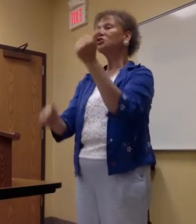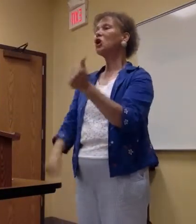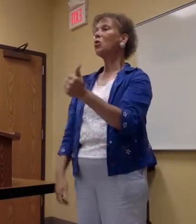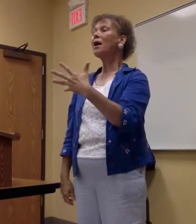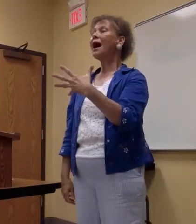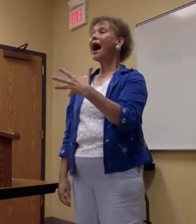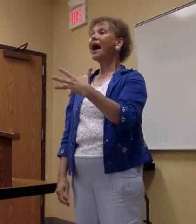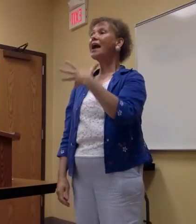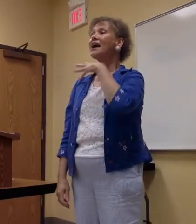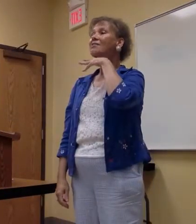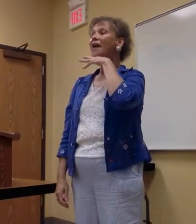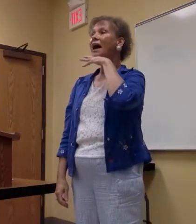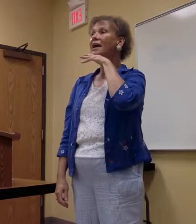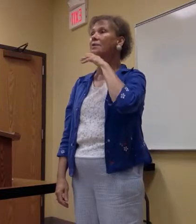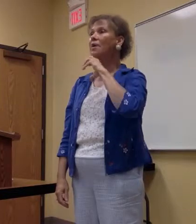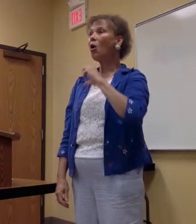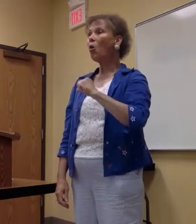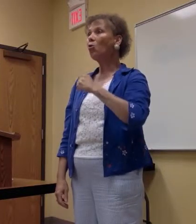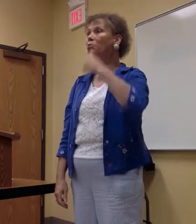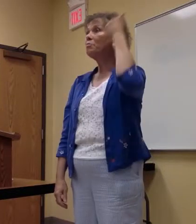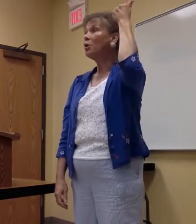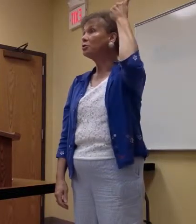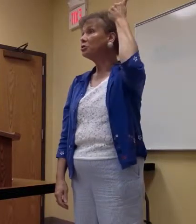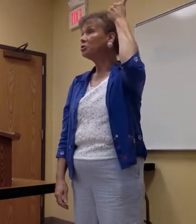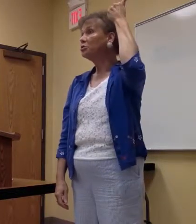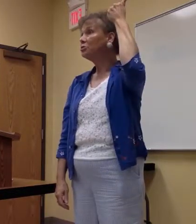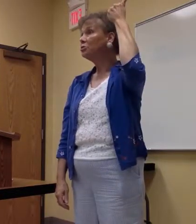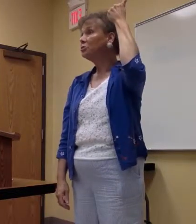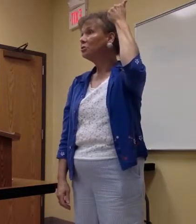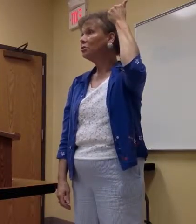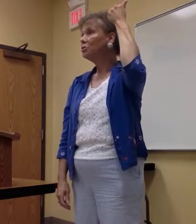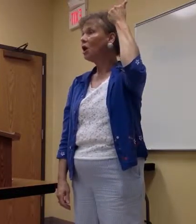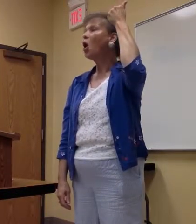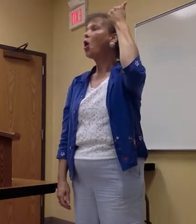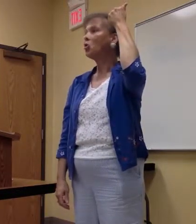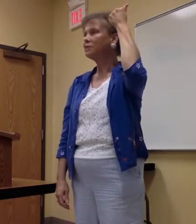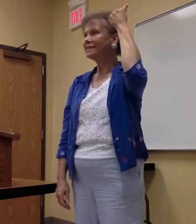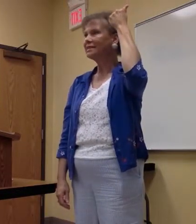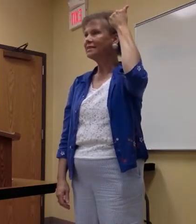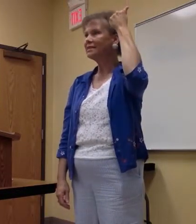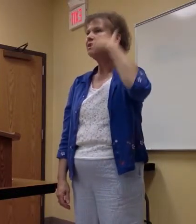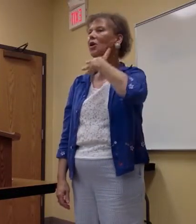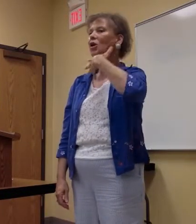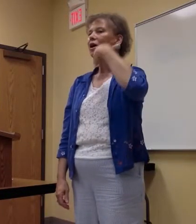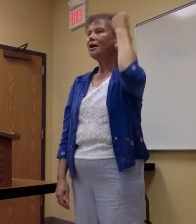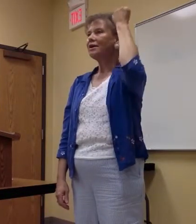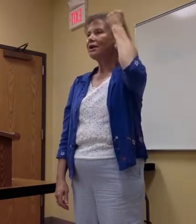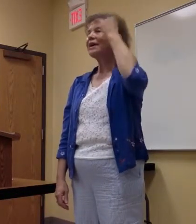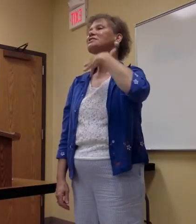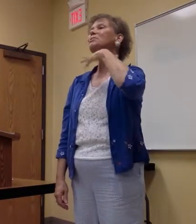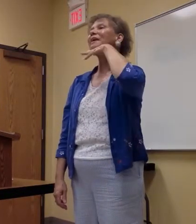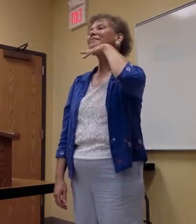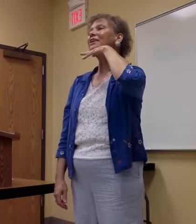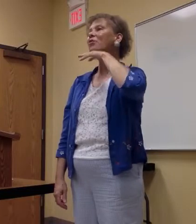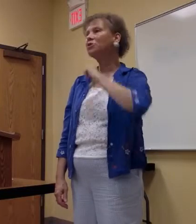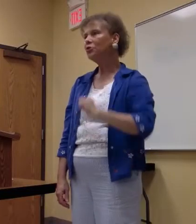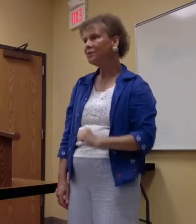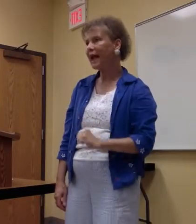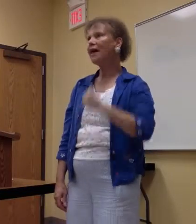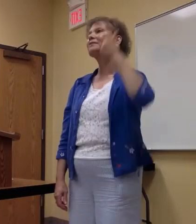am old most. Oldest. All right. So, but they don't do down and up. They just grab and go